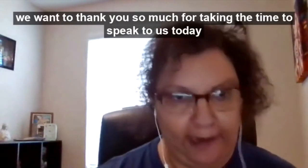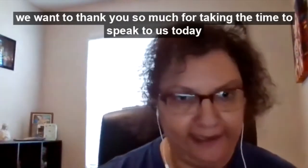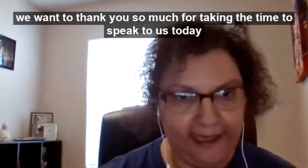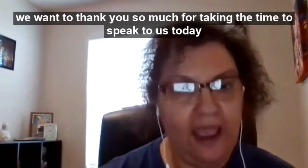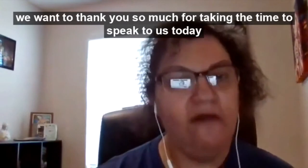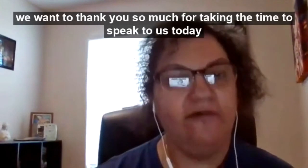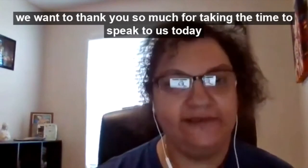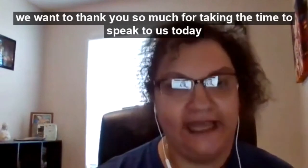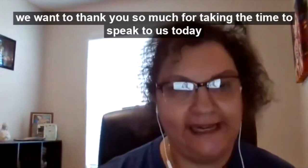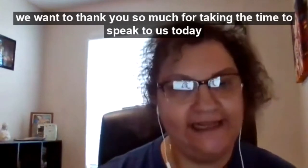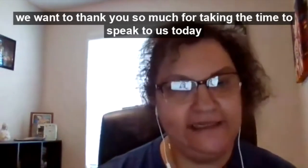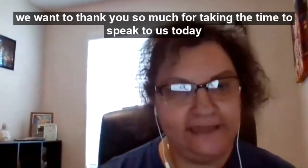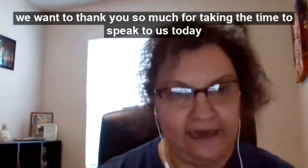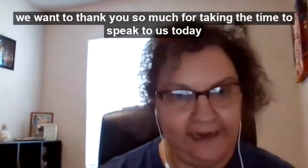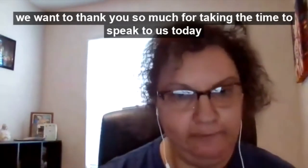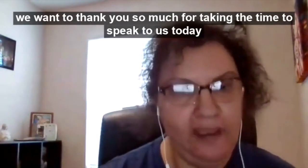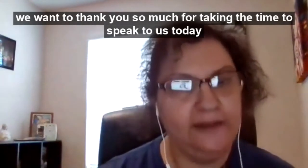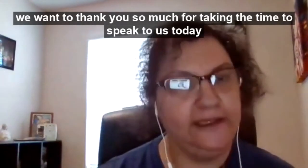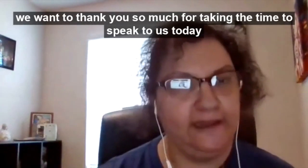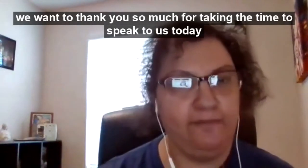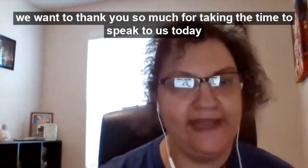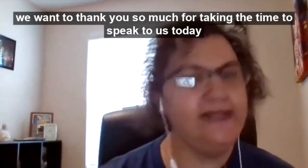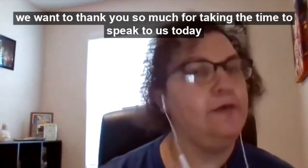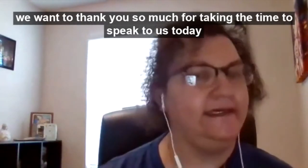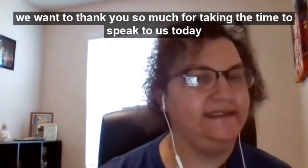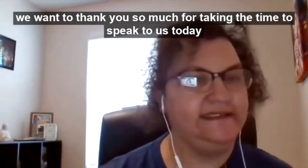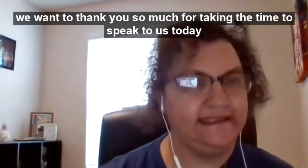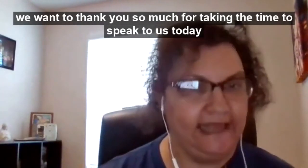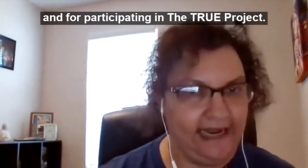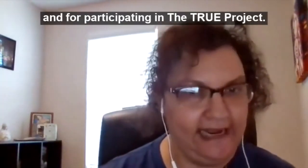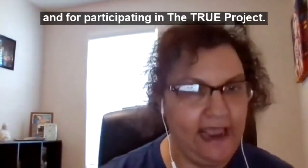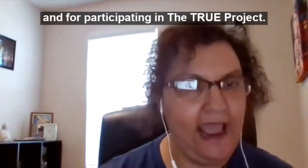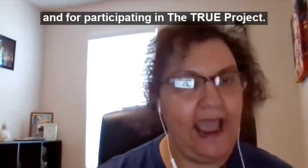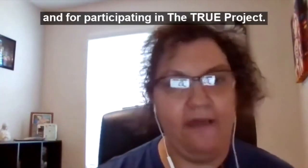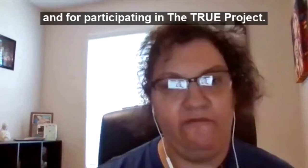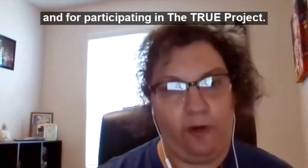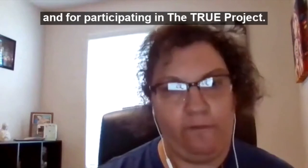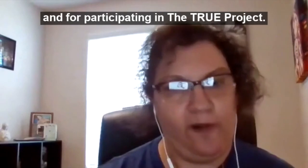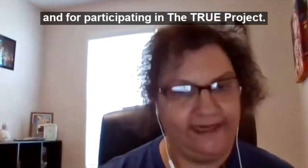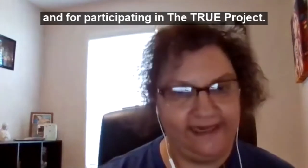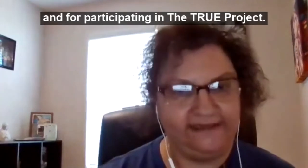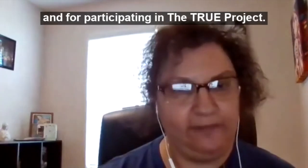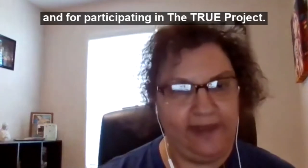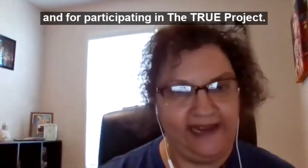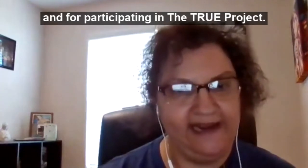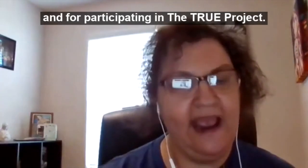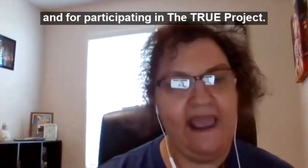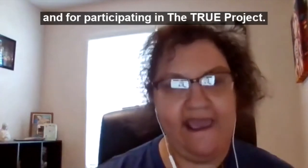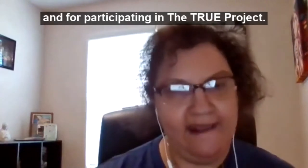much for taking the time to speak to us today and for participating in